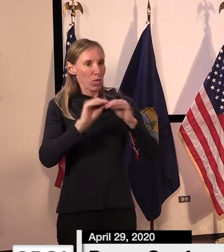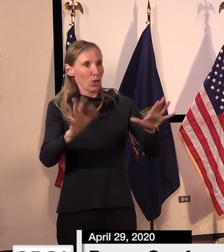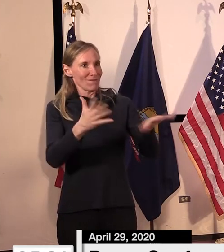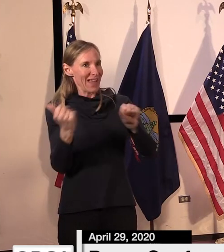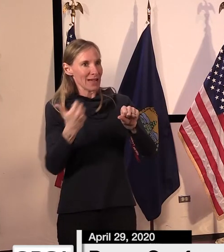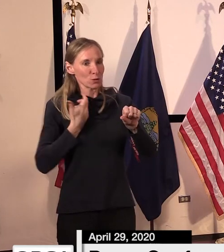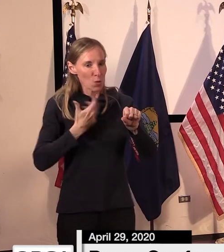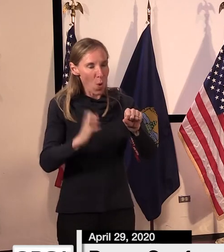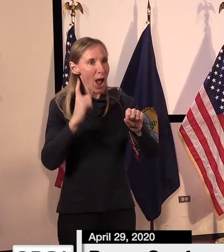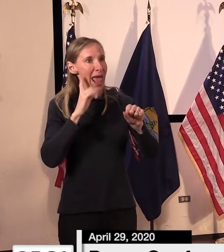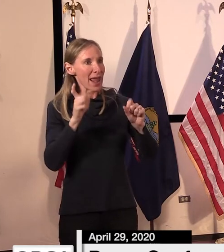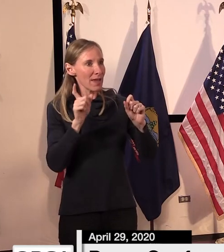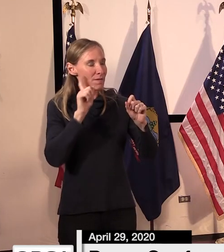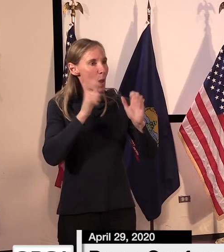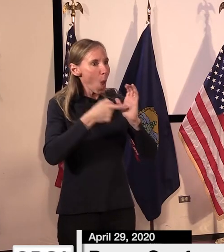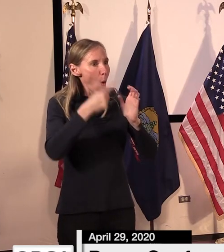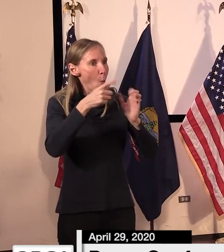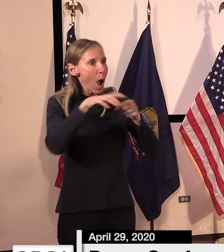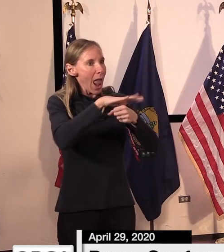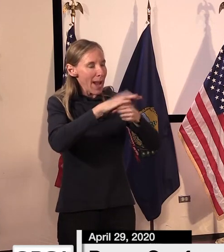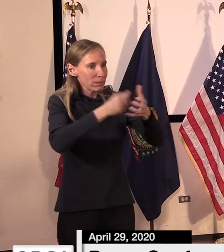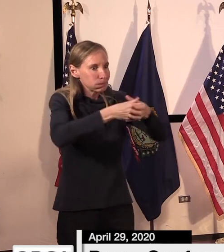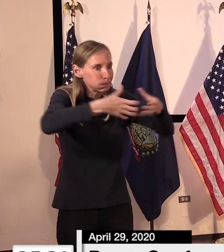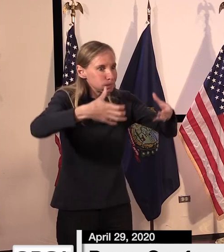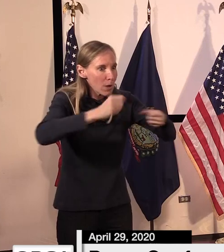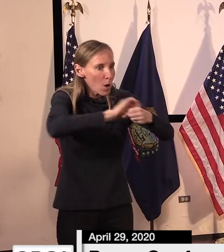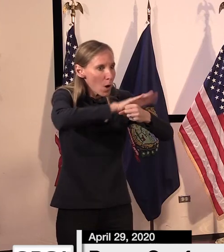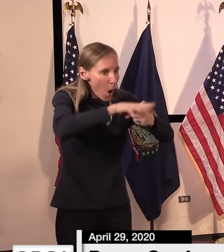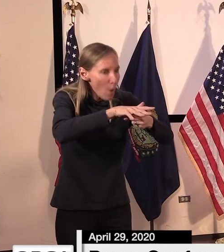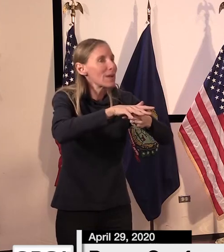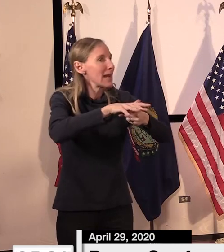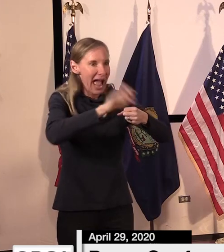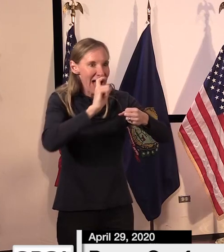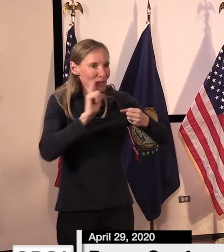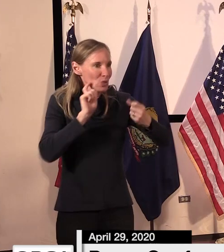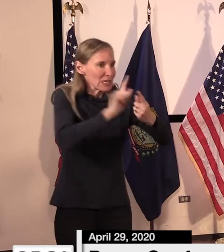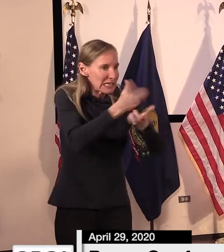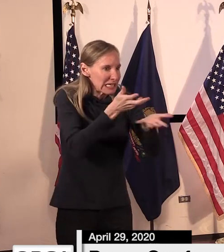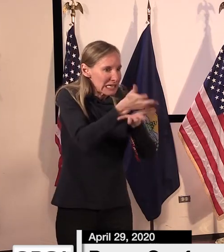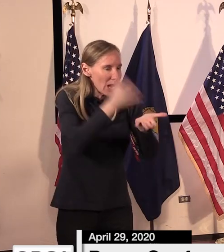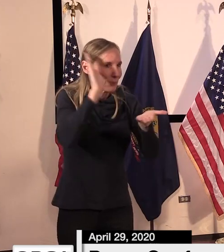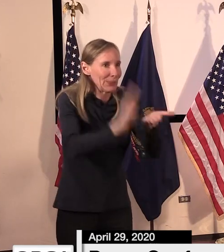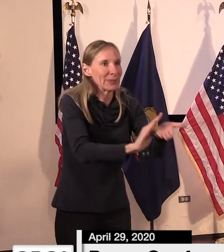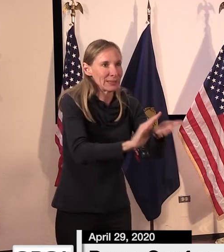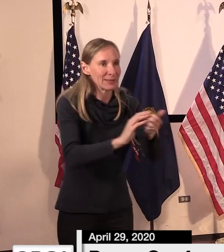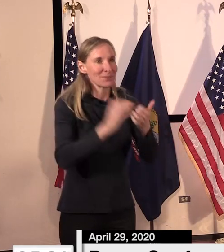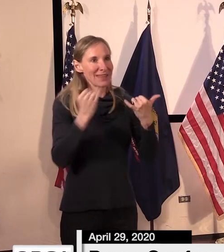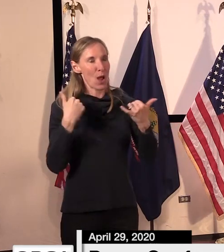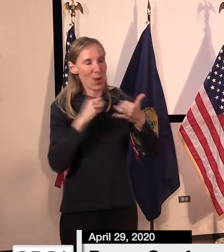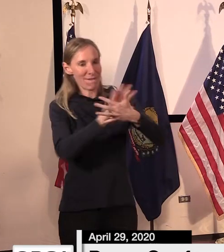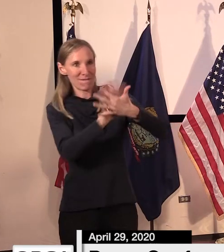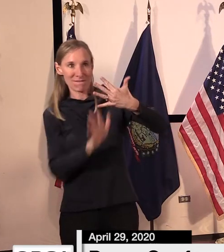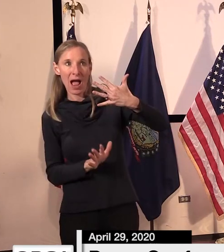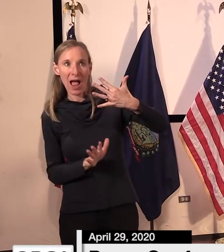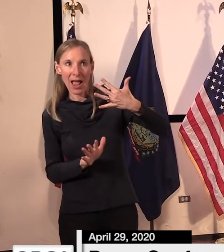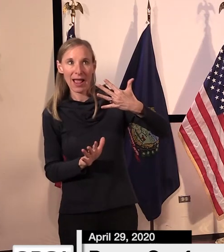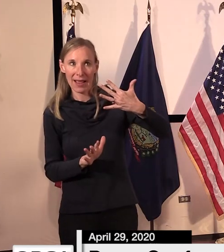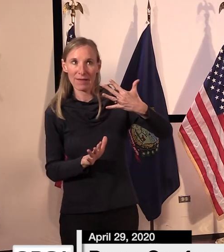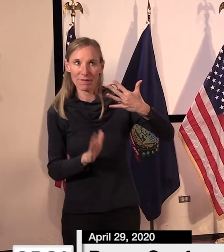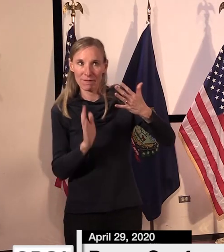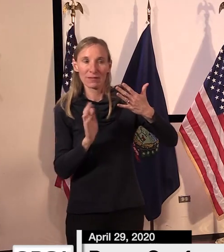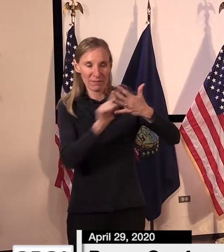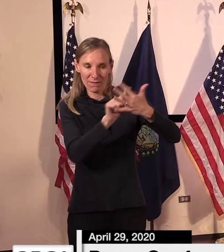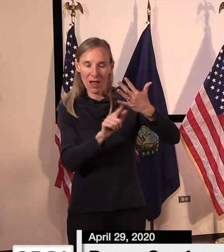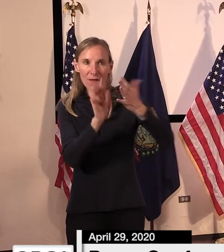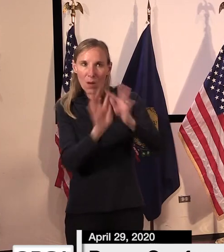happen. To do this, we've set five principles to guide our work. And today, we're here to talk about